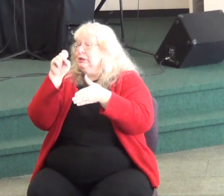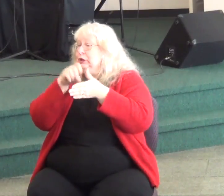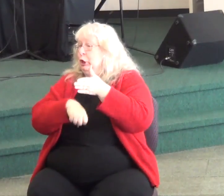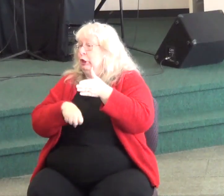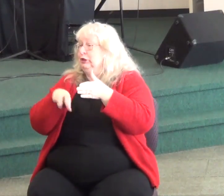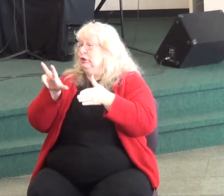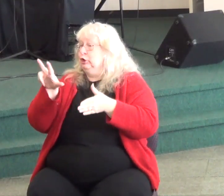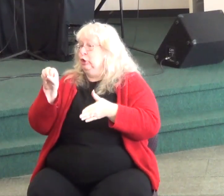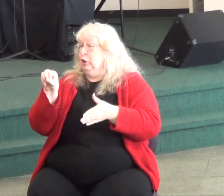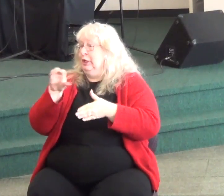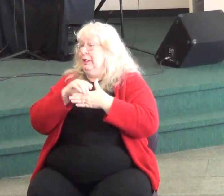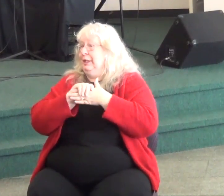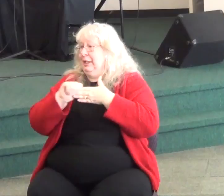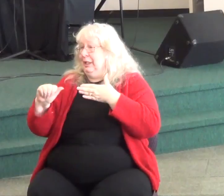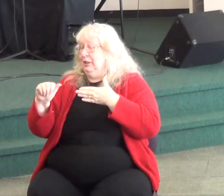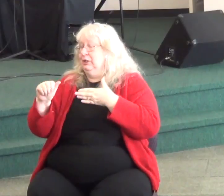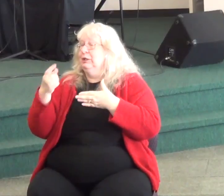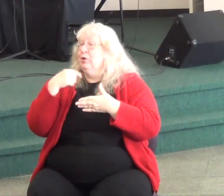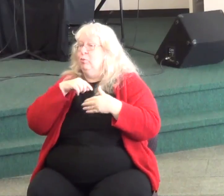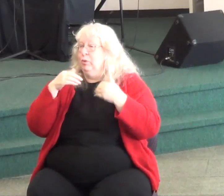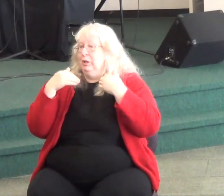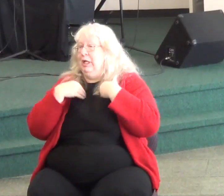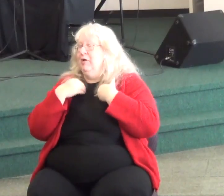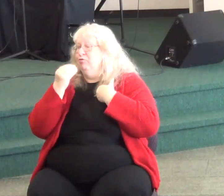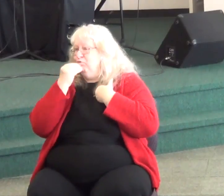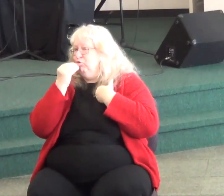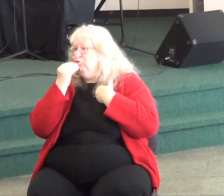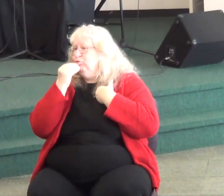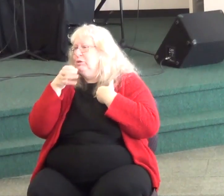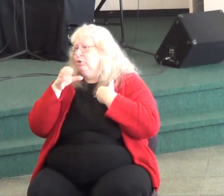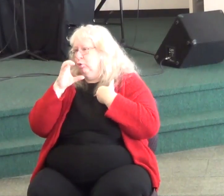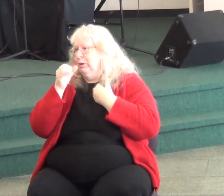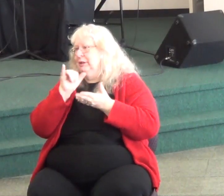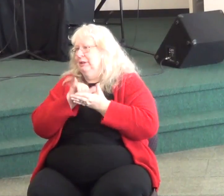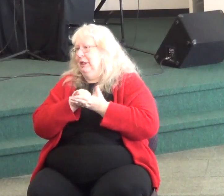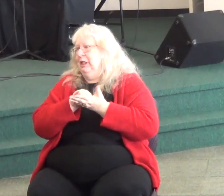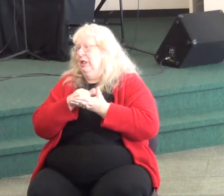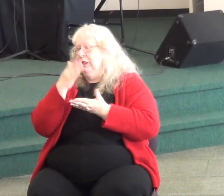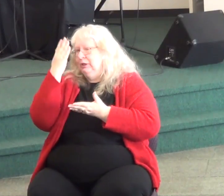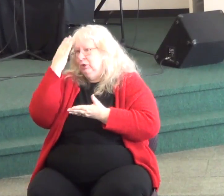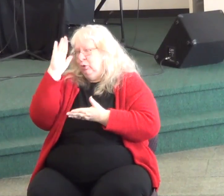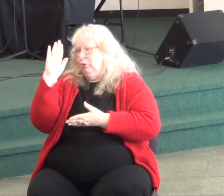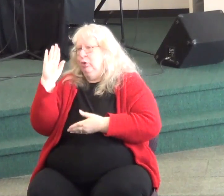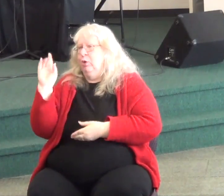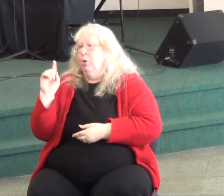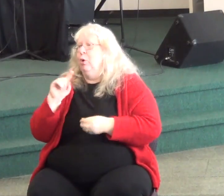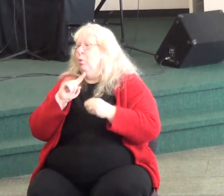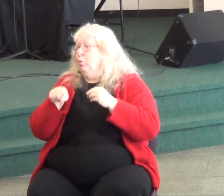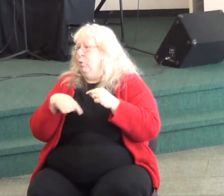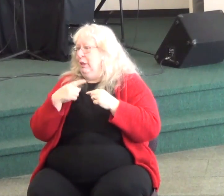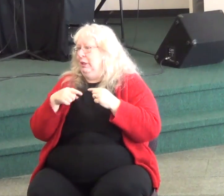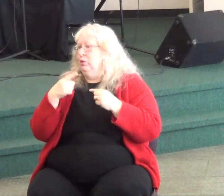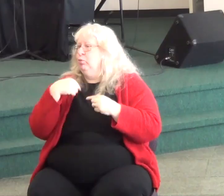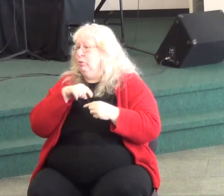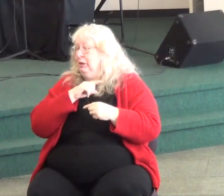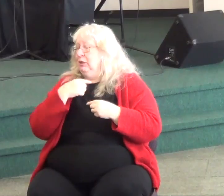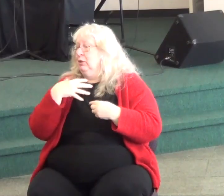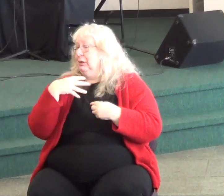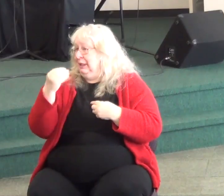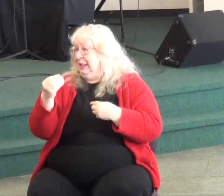have pizza and drinks there. And I don't know what time we'll be leaving yet, but we'll have 90 minutes of jump time. So if you want to go, I